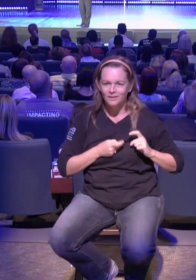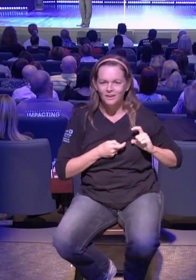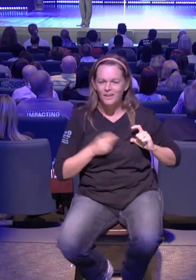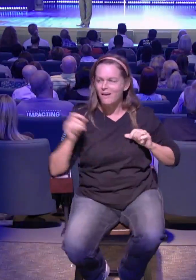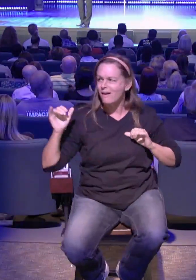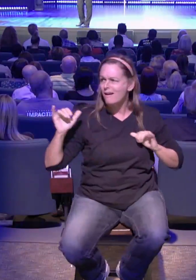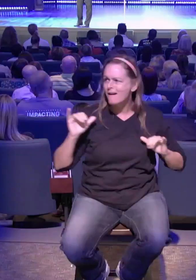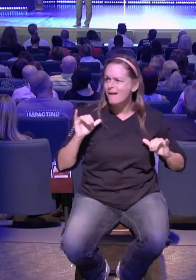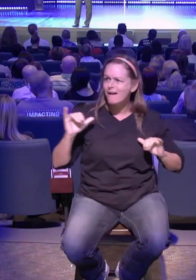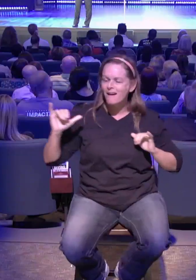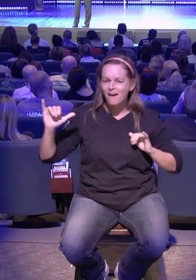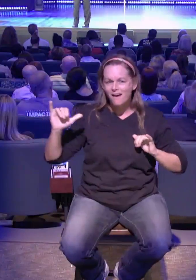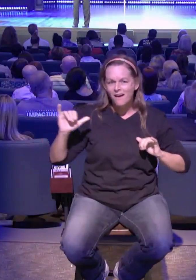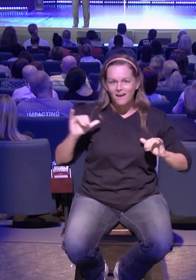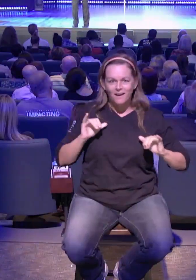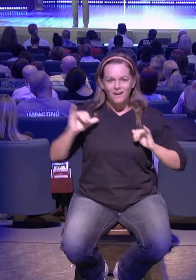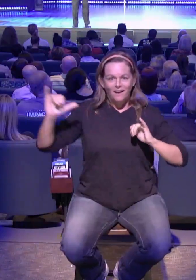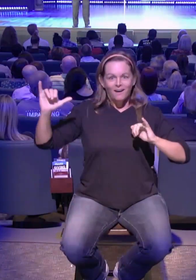Think about it.